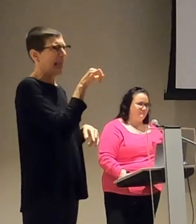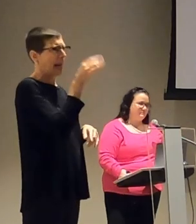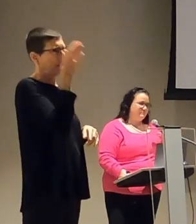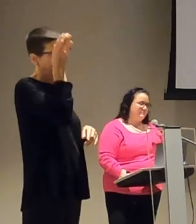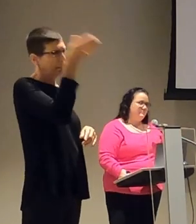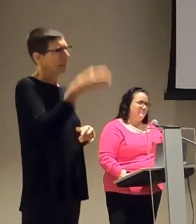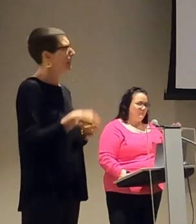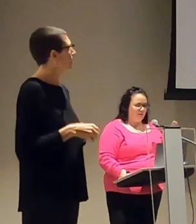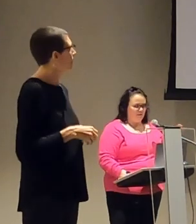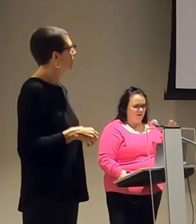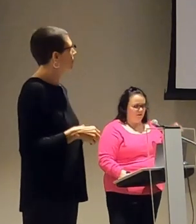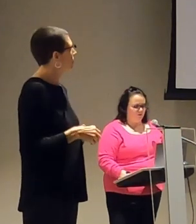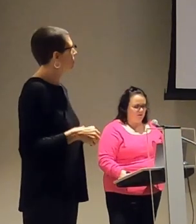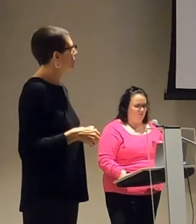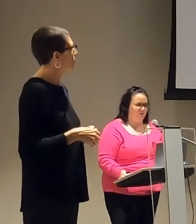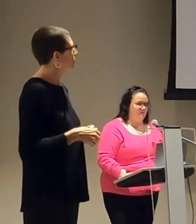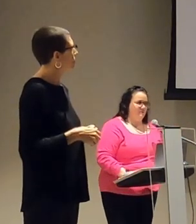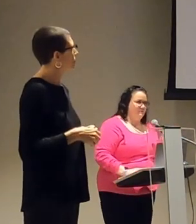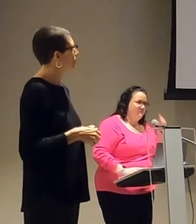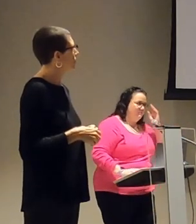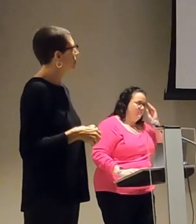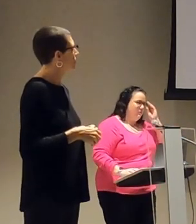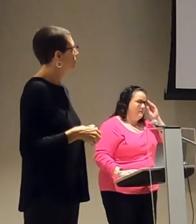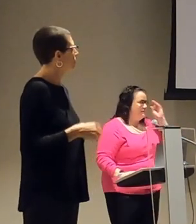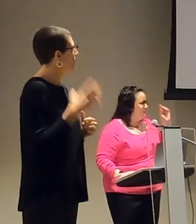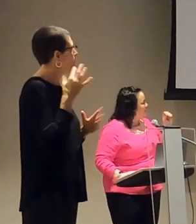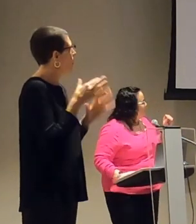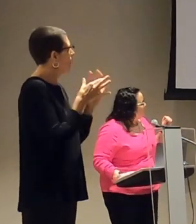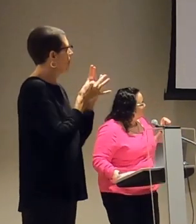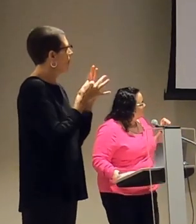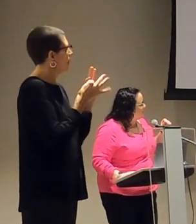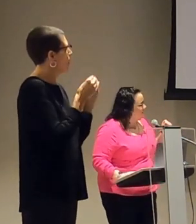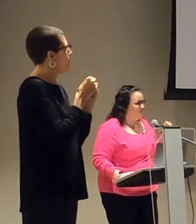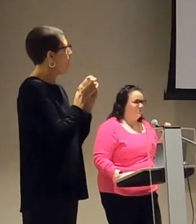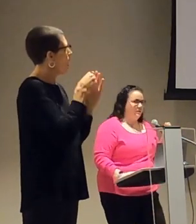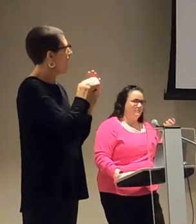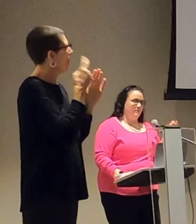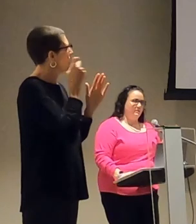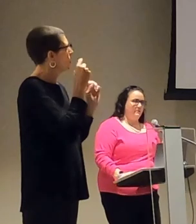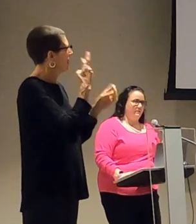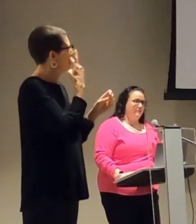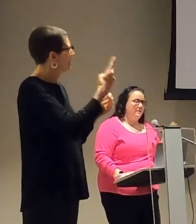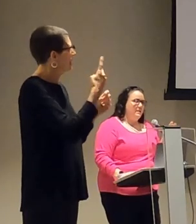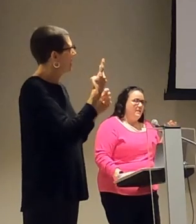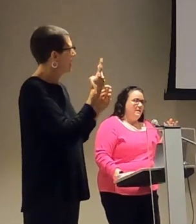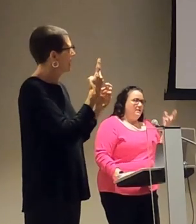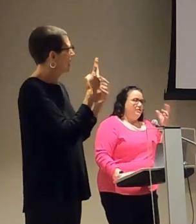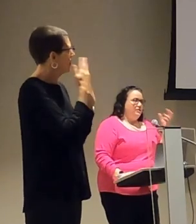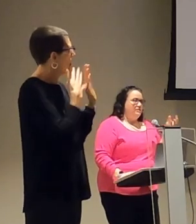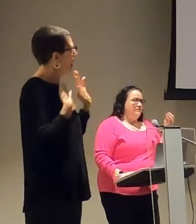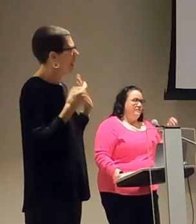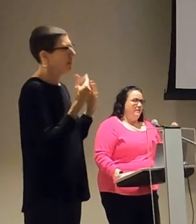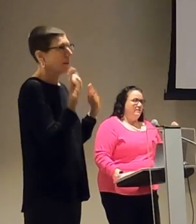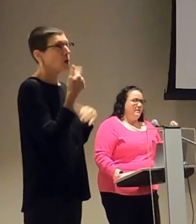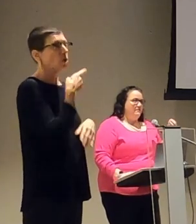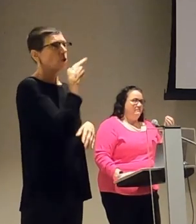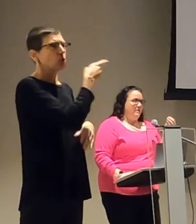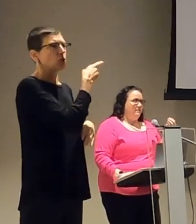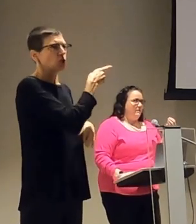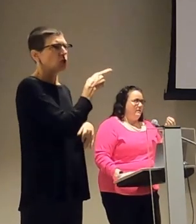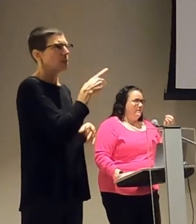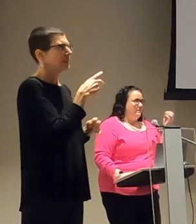here. Now, I'll talk about this one more in detail because I think you can see the blood a little better. She's